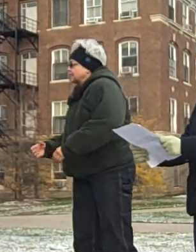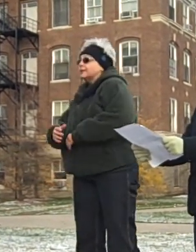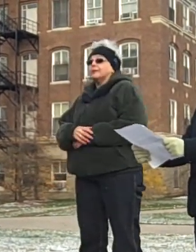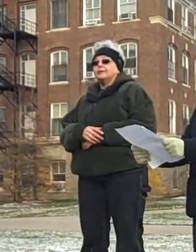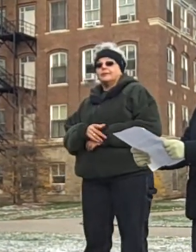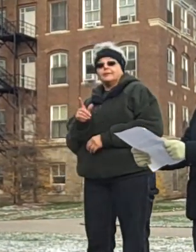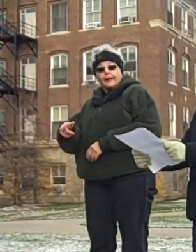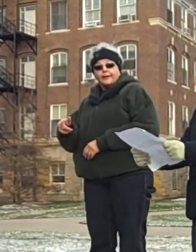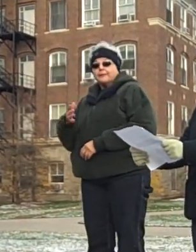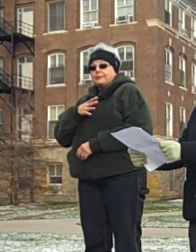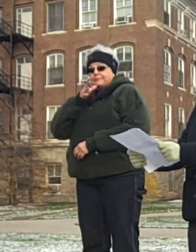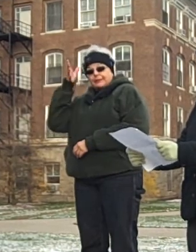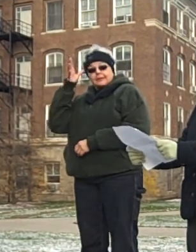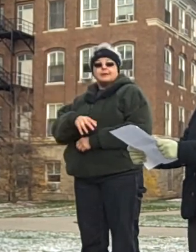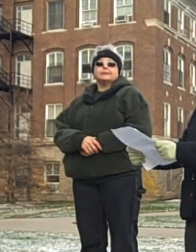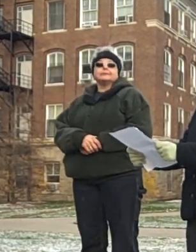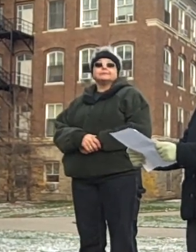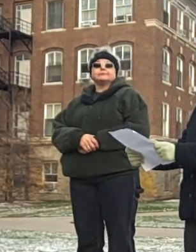was a failure.